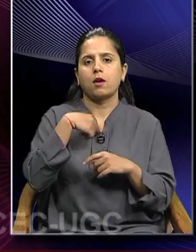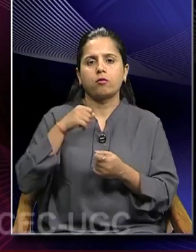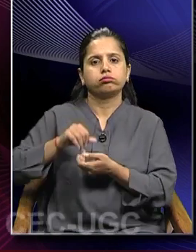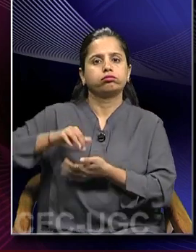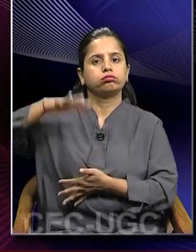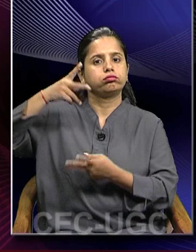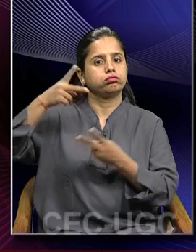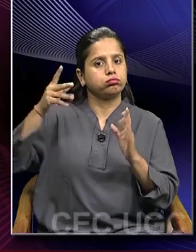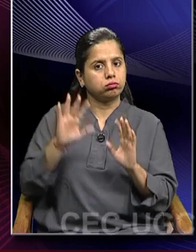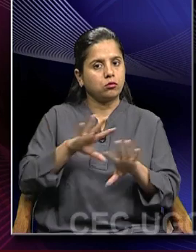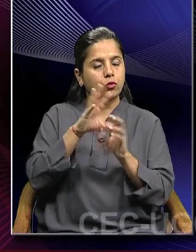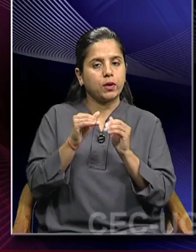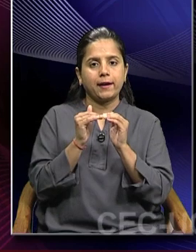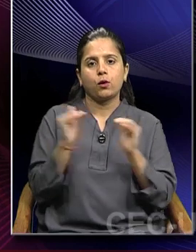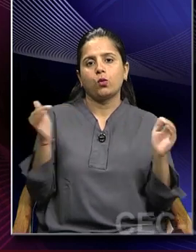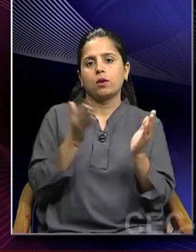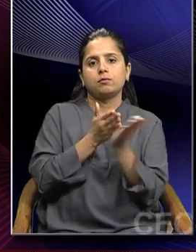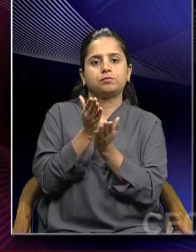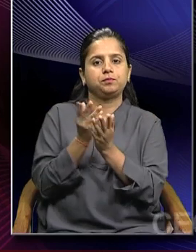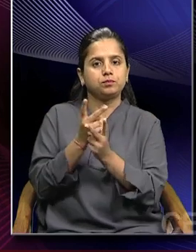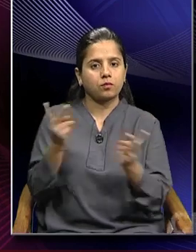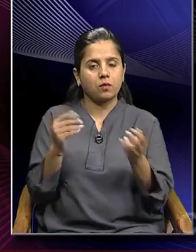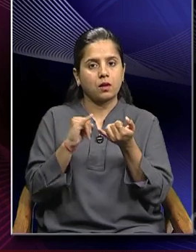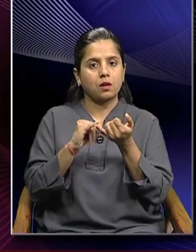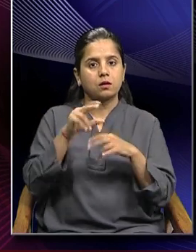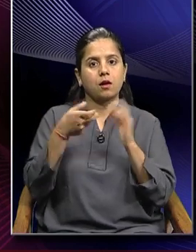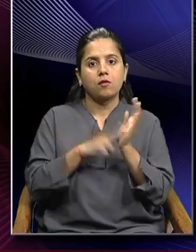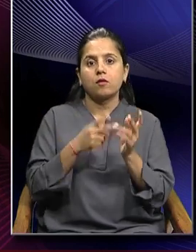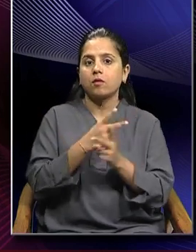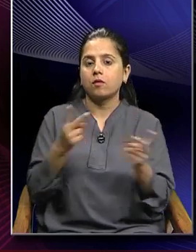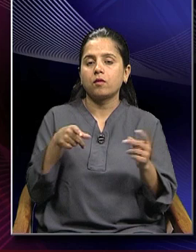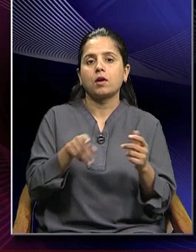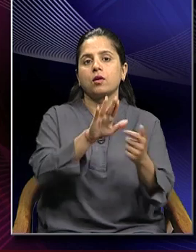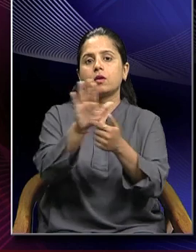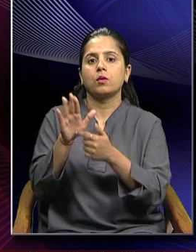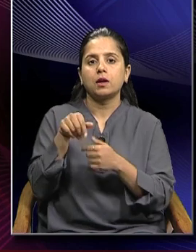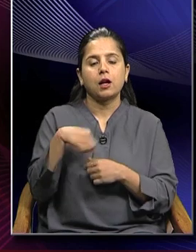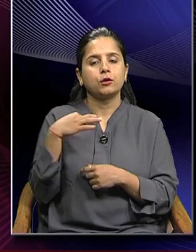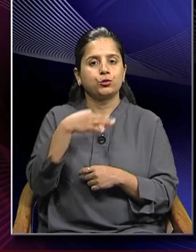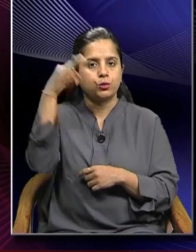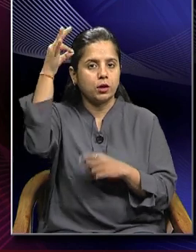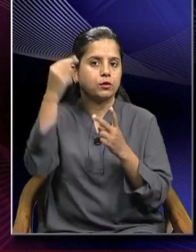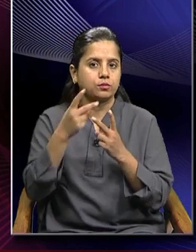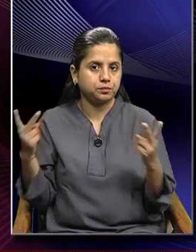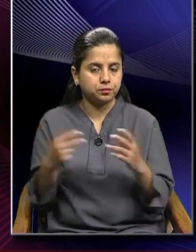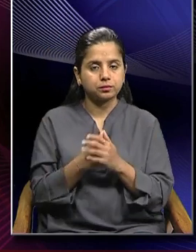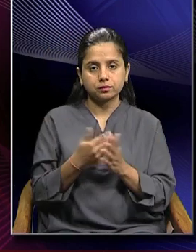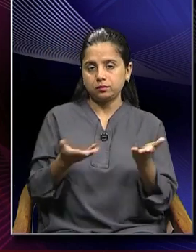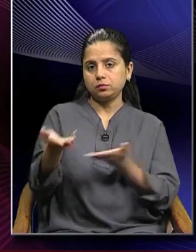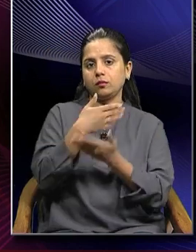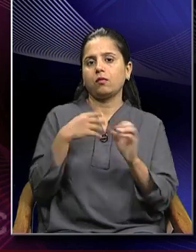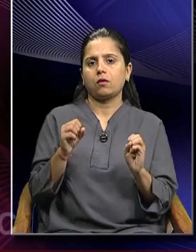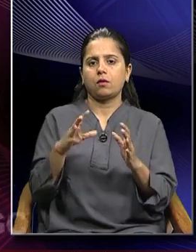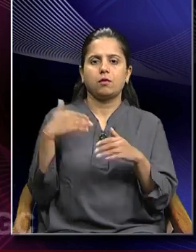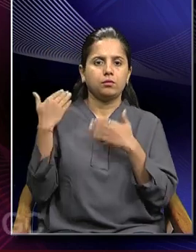accumulated in an equitable manner, and saffron indicates or denotes about spirituality. So, we start our